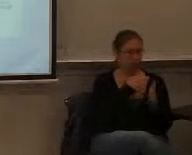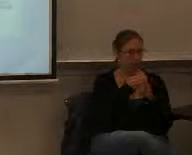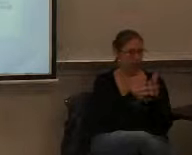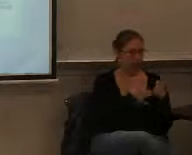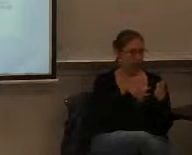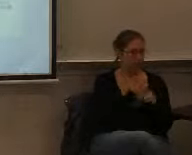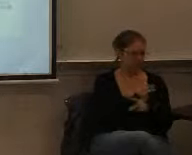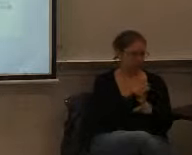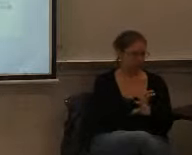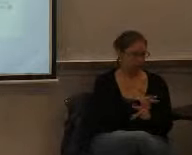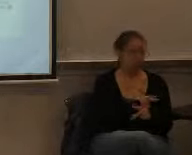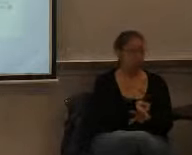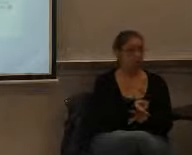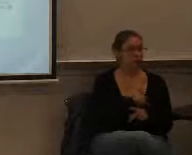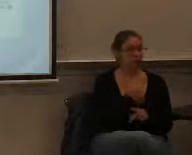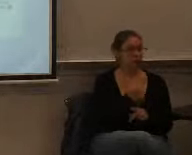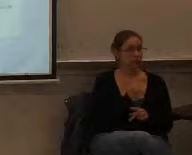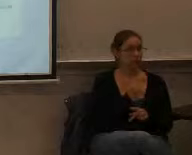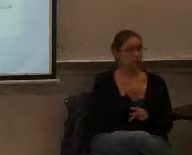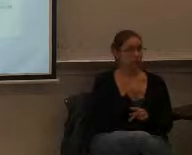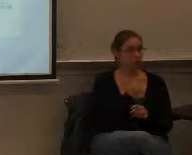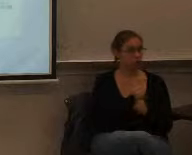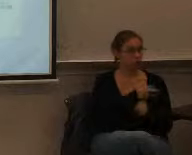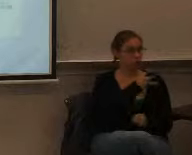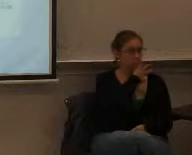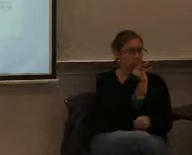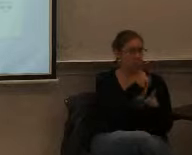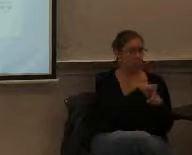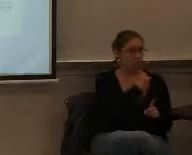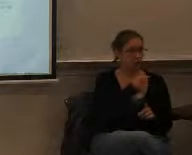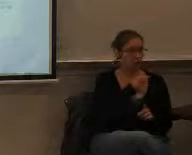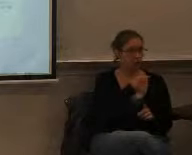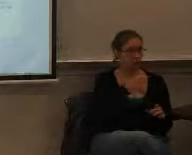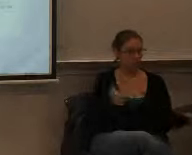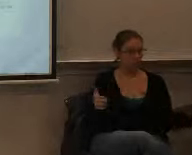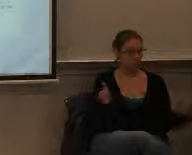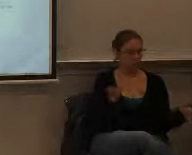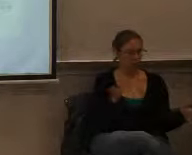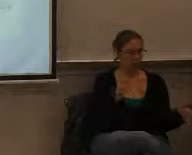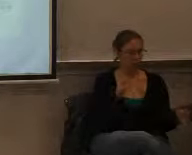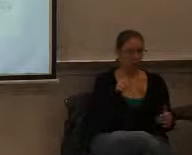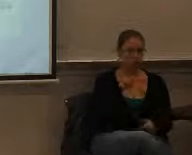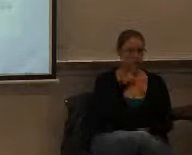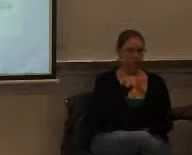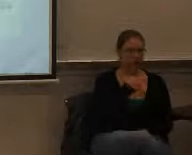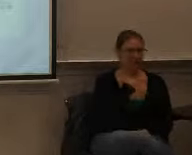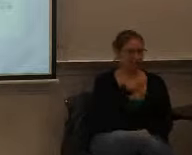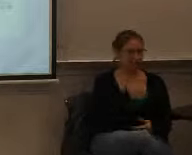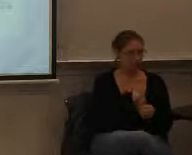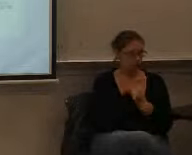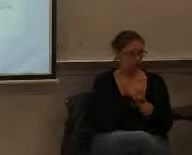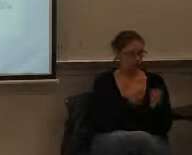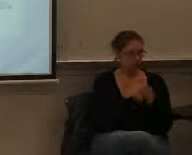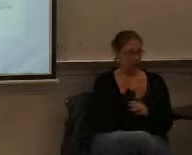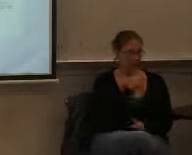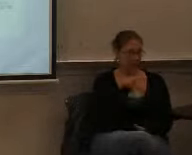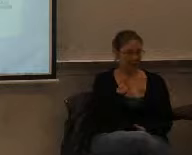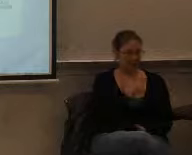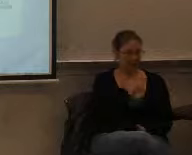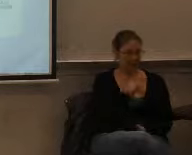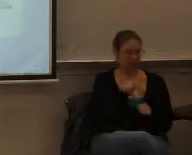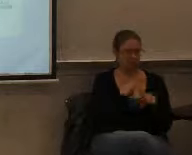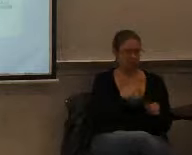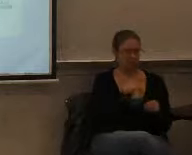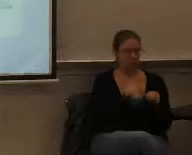student found this out was he just basically took water from an aquarium that had fish in it and was culturing these Daphnia, and he just put